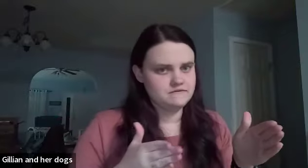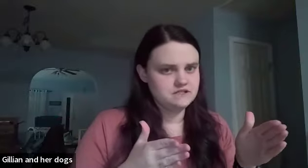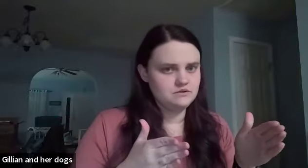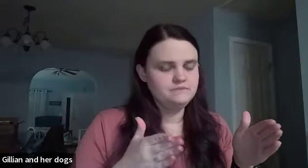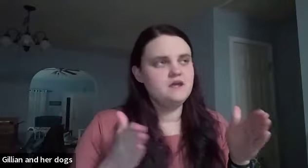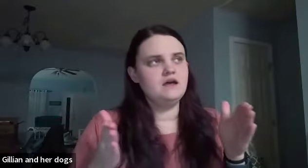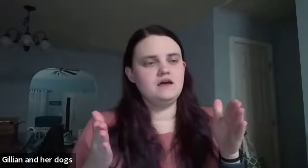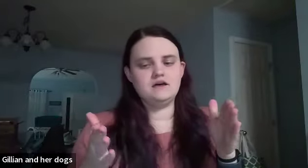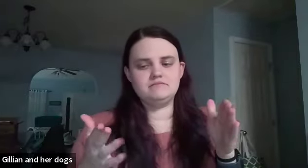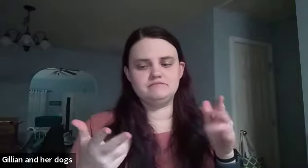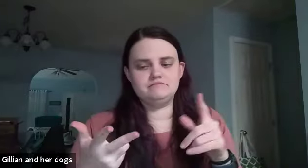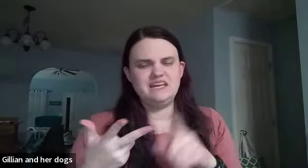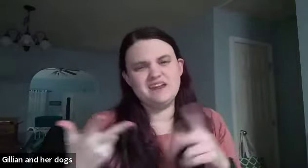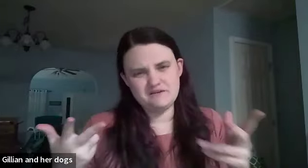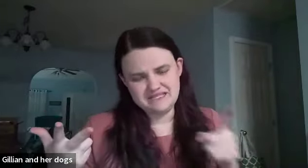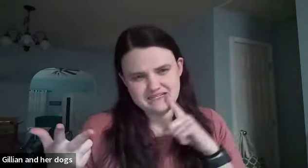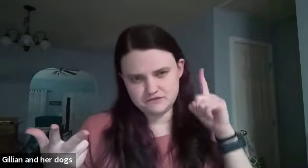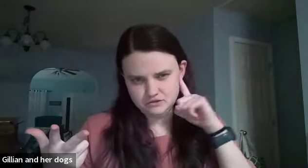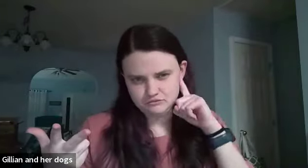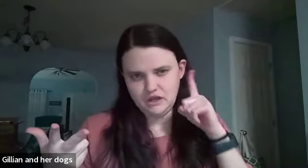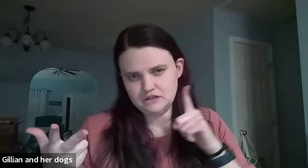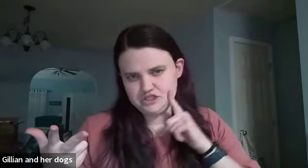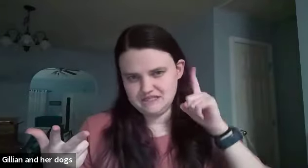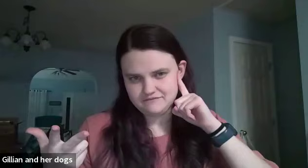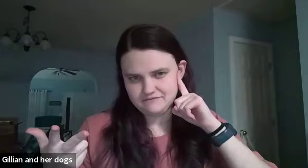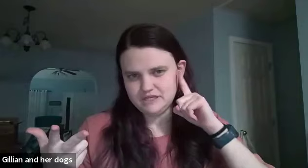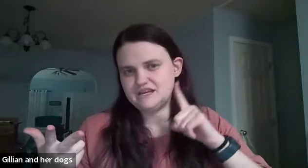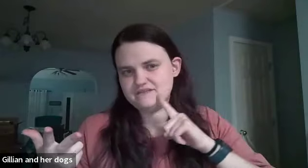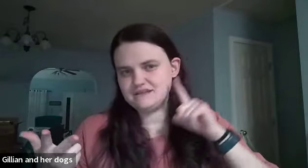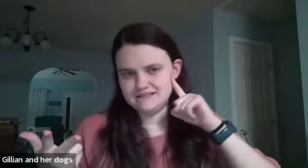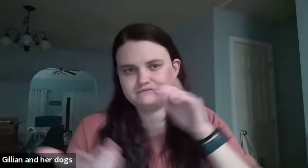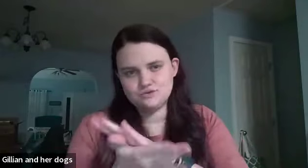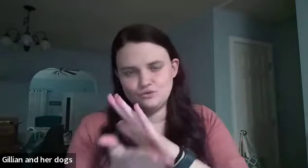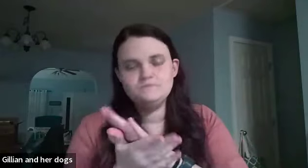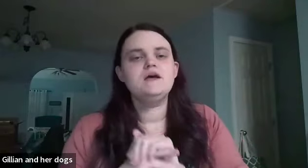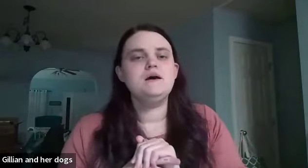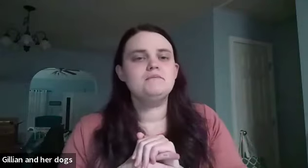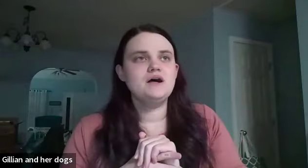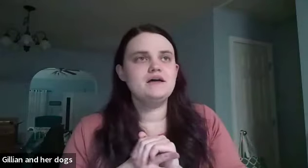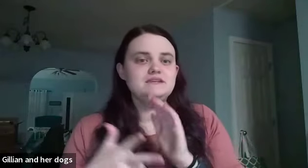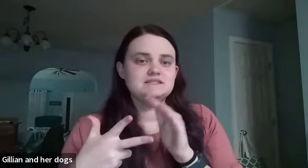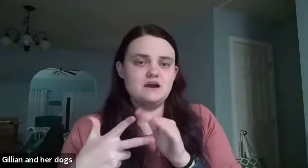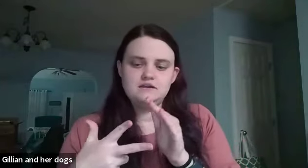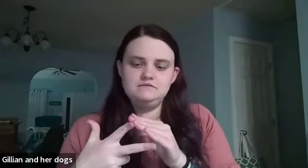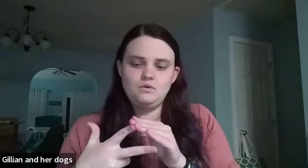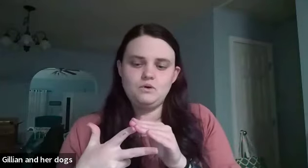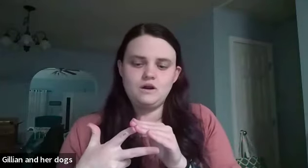private school. And then obviously a deaf school. We call it just deaf. We just add the sign deaf school. But the sign